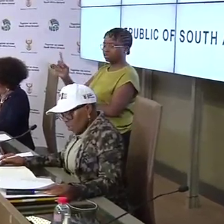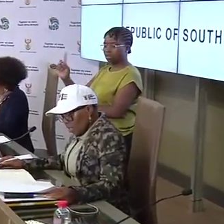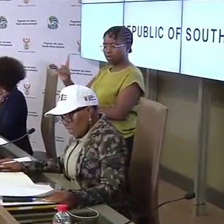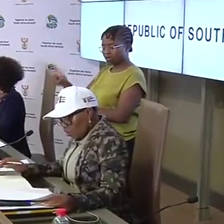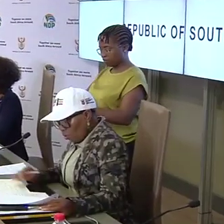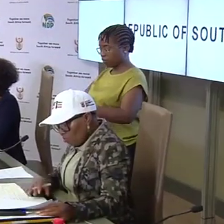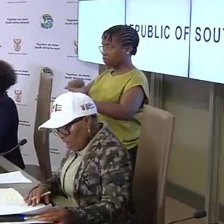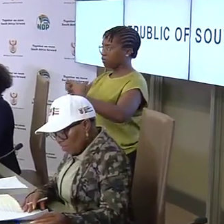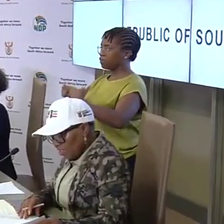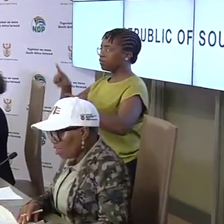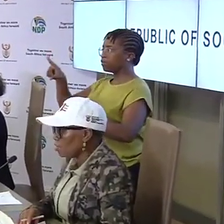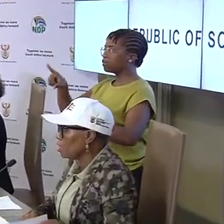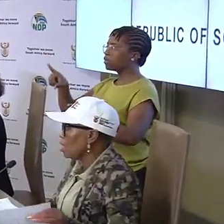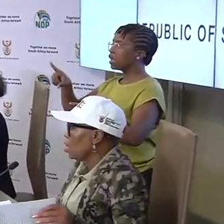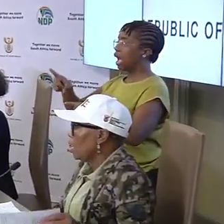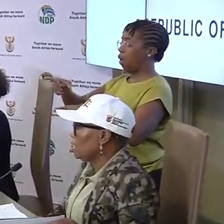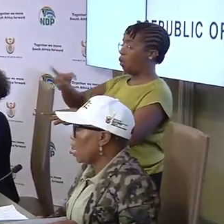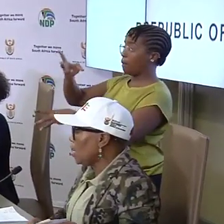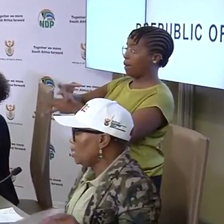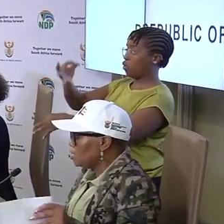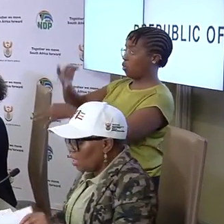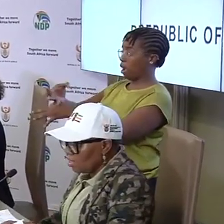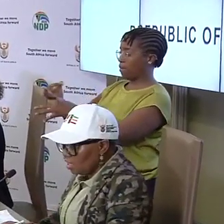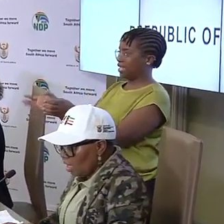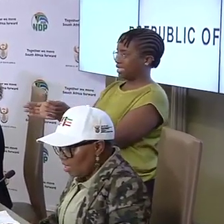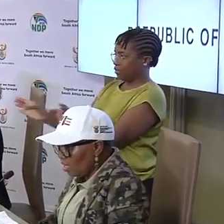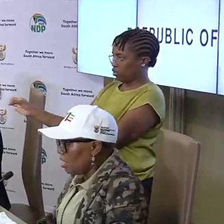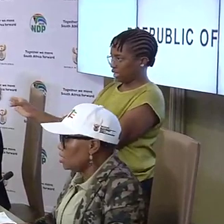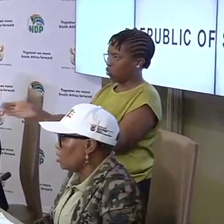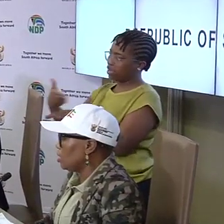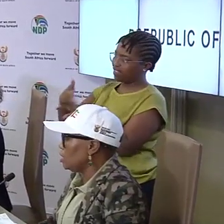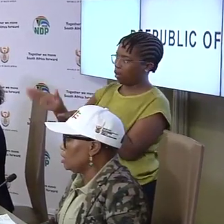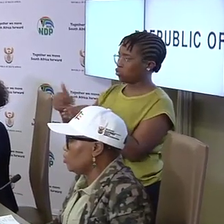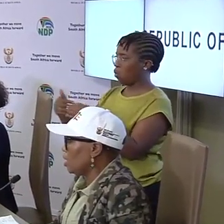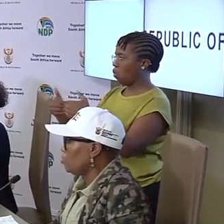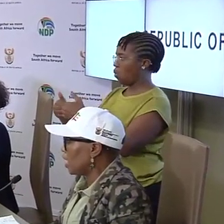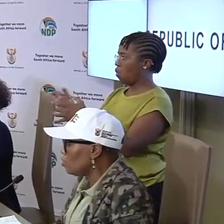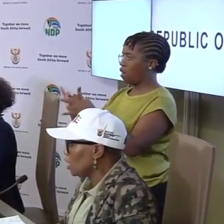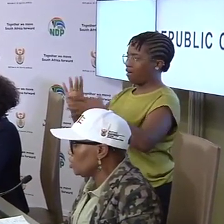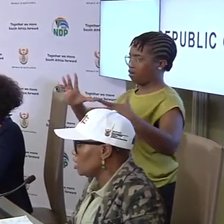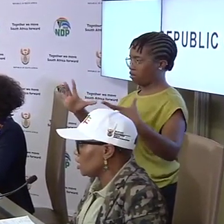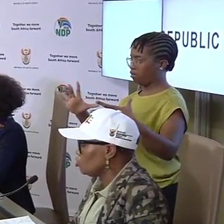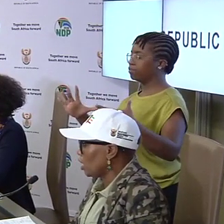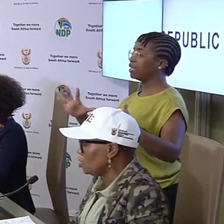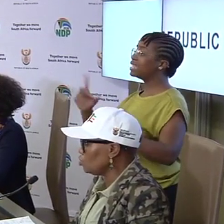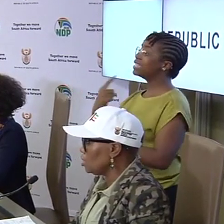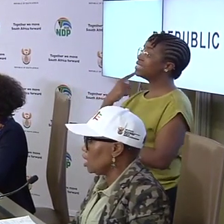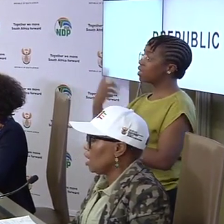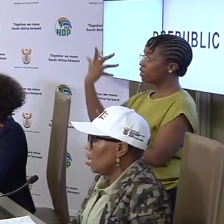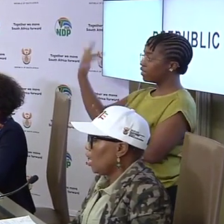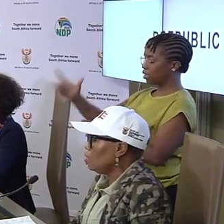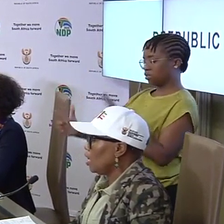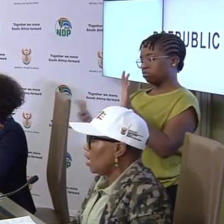to co-parenting. As I indicated earlier, that there were regulations that were